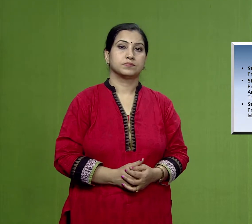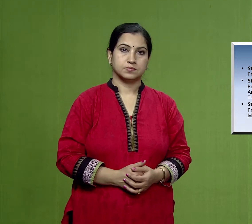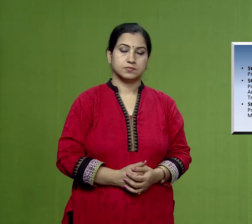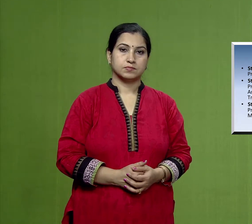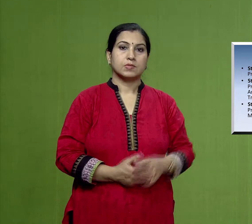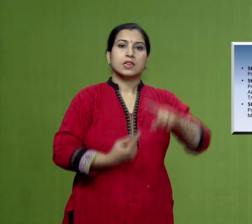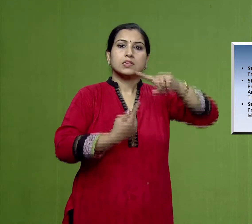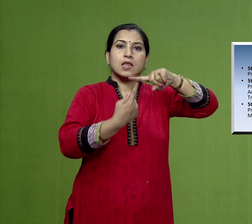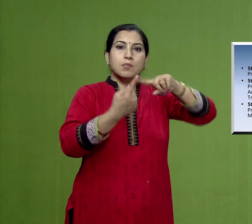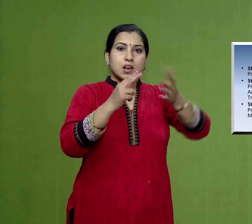Tamil Nadu,